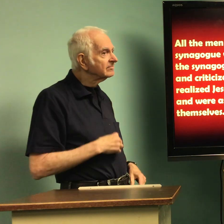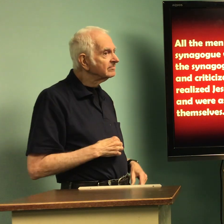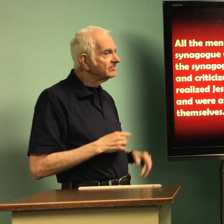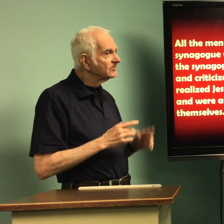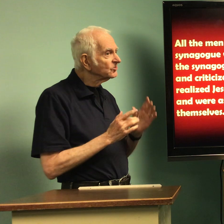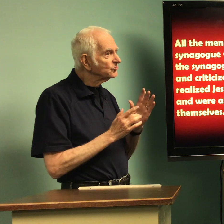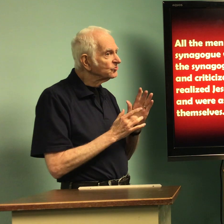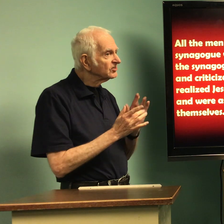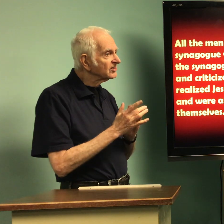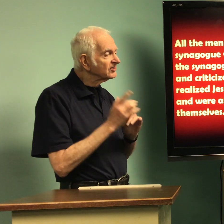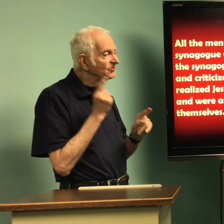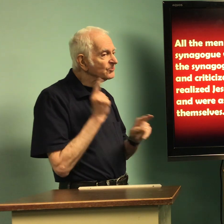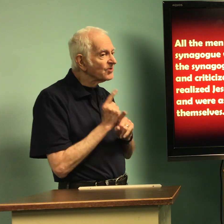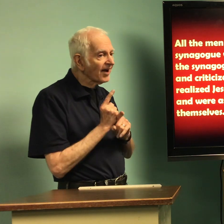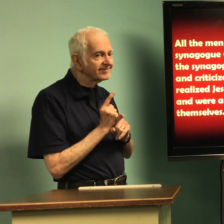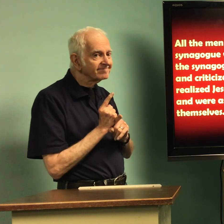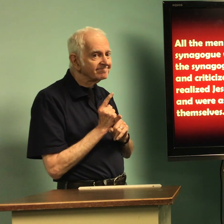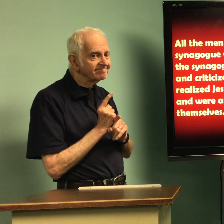realized that Jesus was right